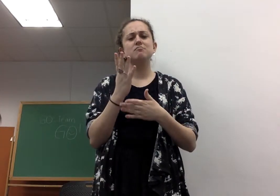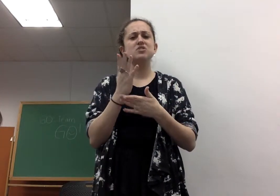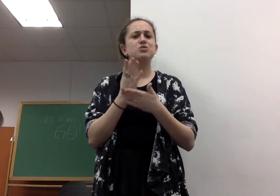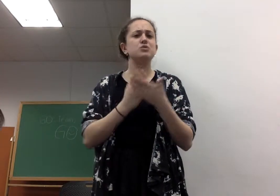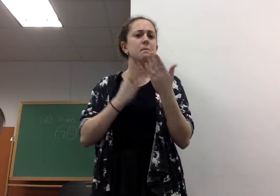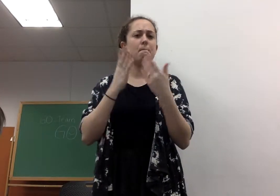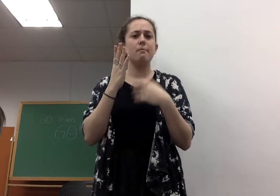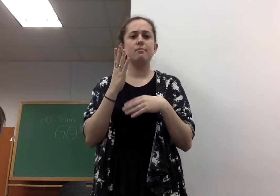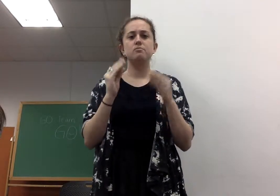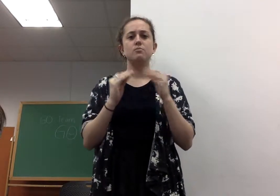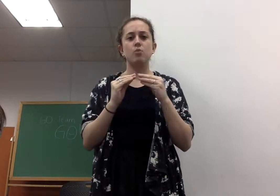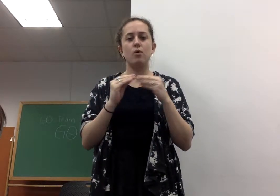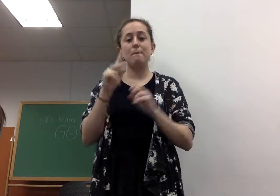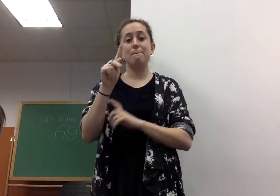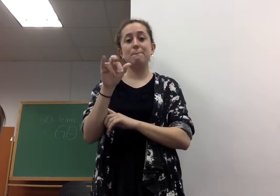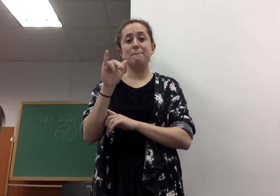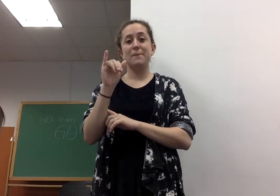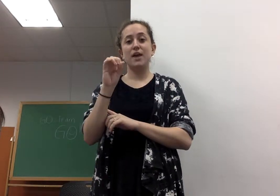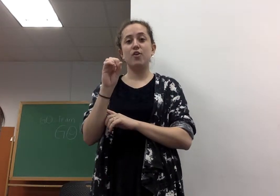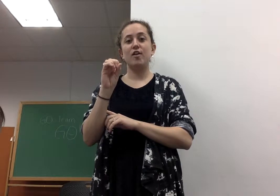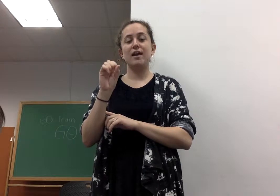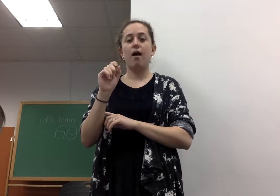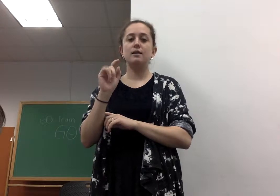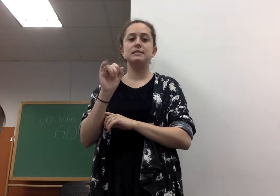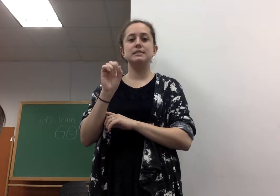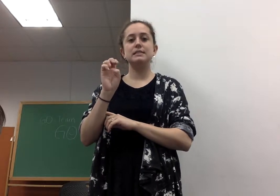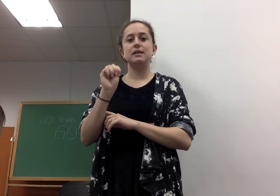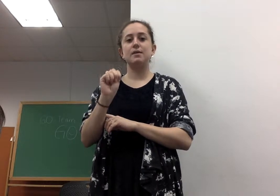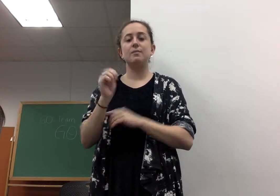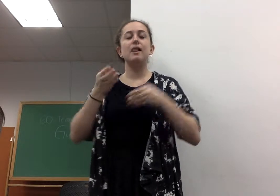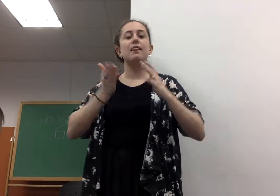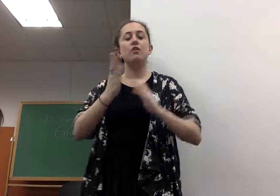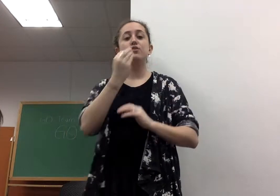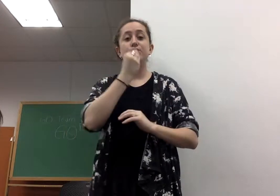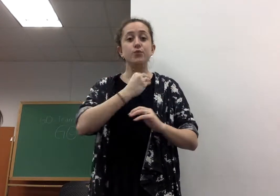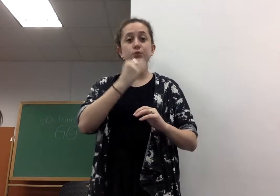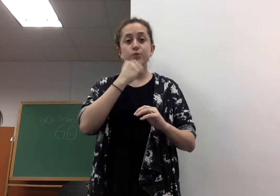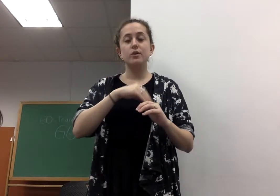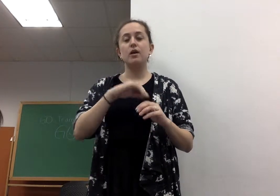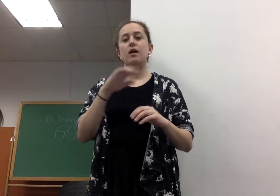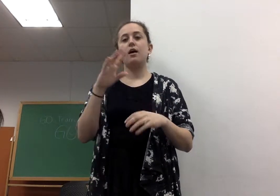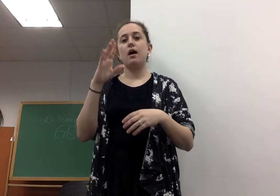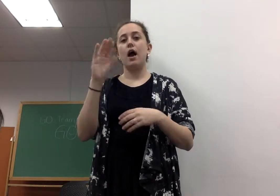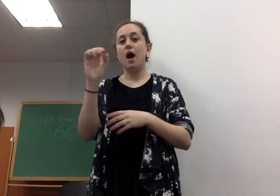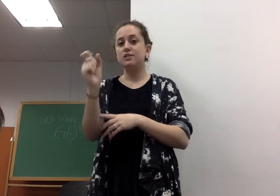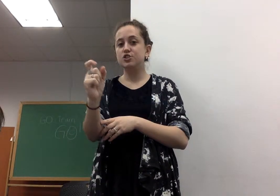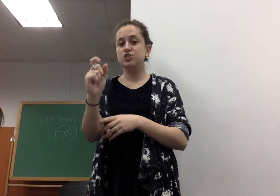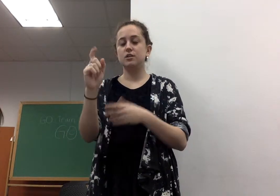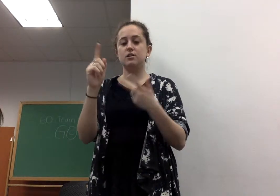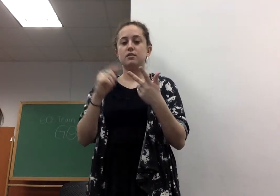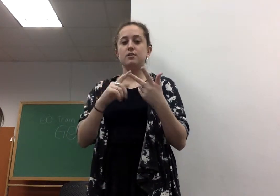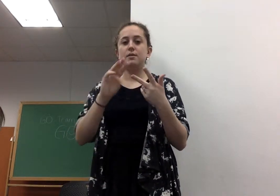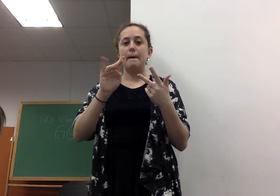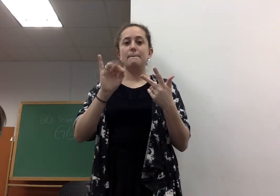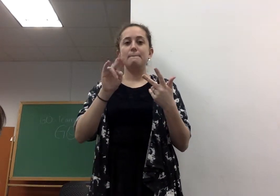periosteum allows food, oxygen, and nutrients to get to the bone by traveling underneath itself. It allows it to get to the